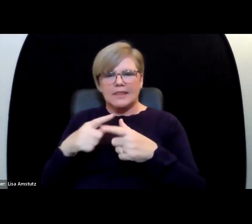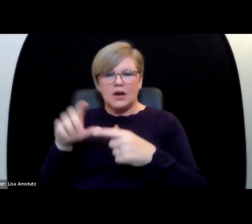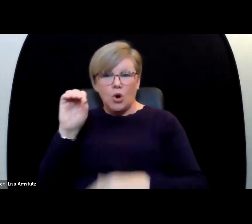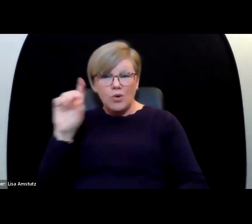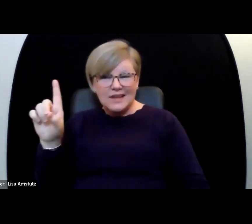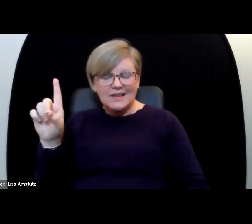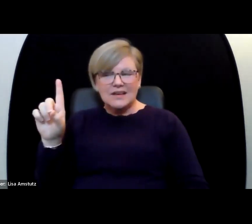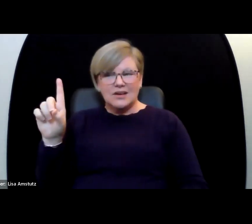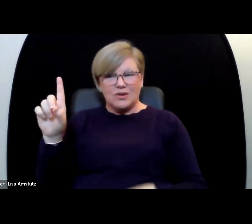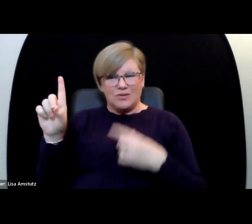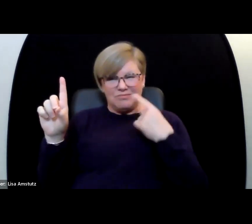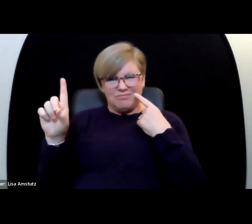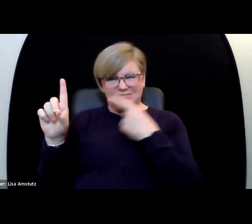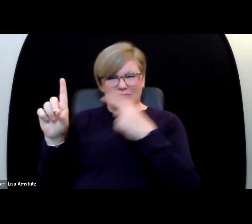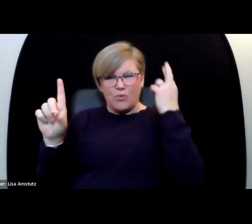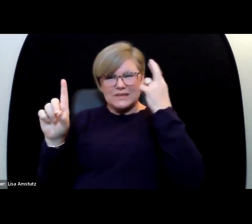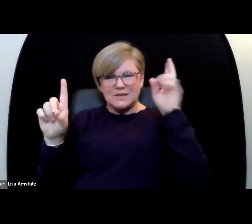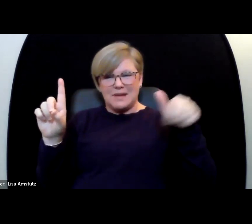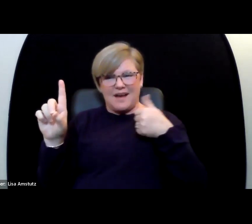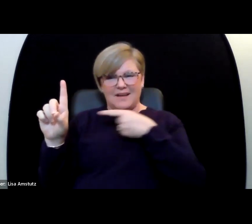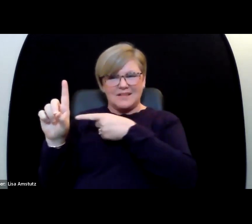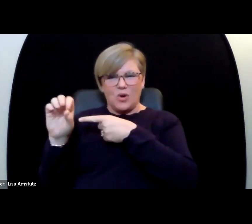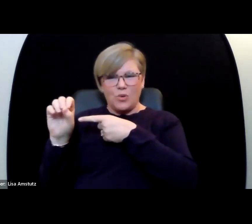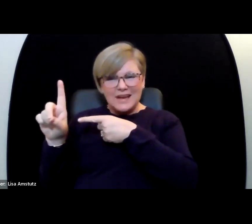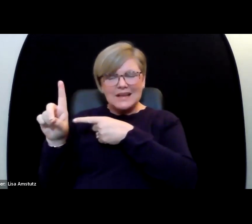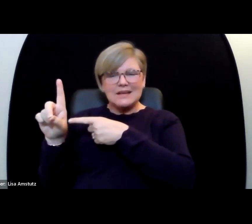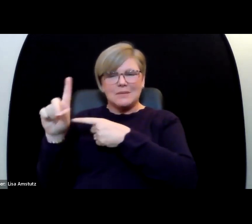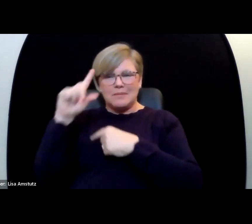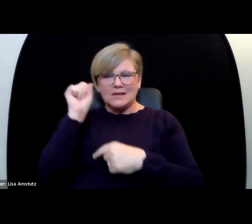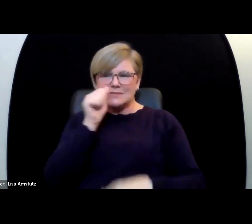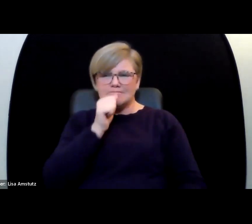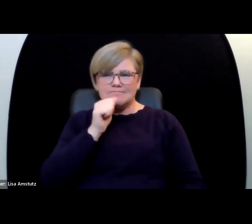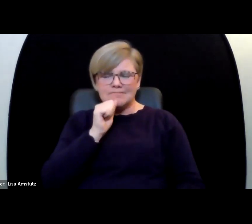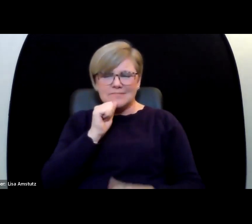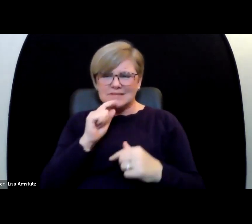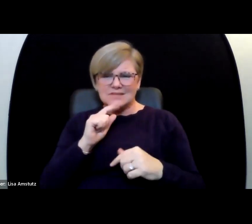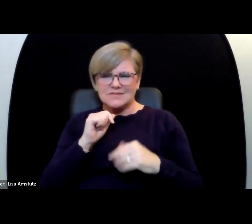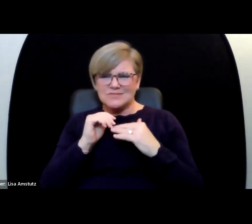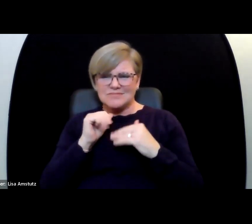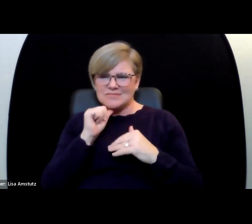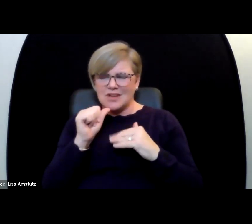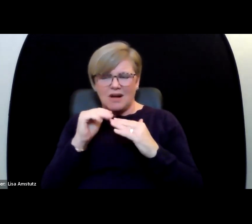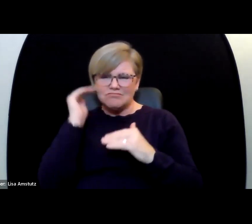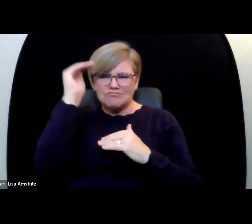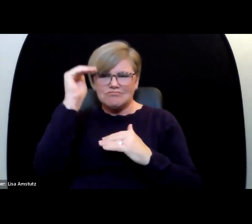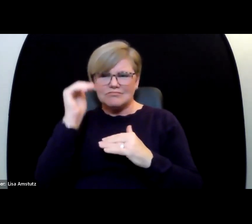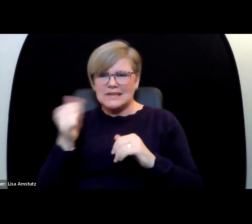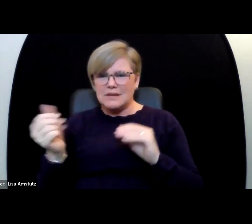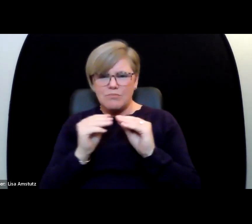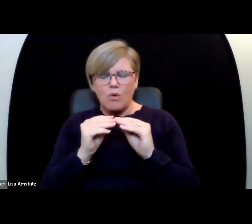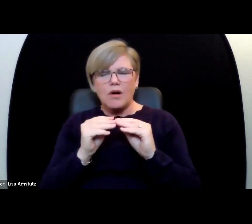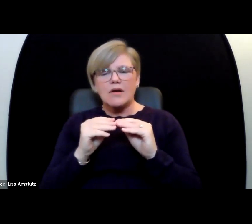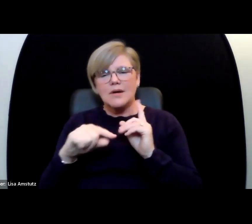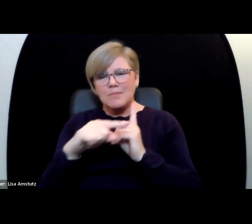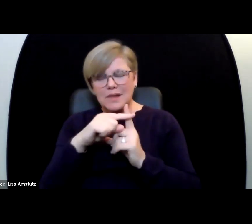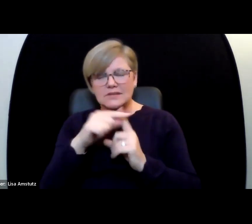tolerance has reduced and that has contributed to the overdose. Also, if tolerance is a factor,